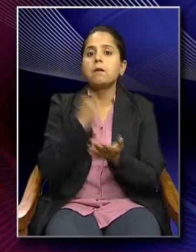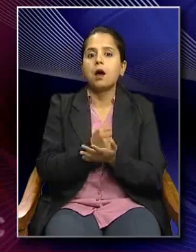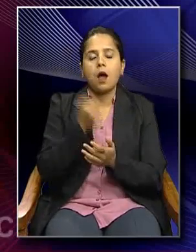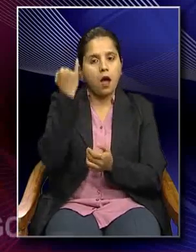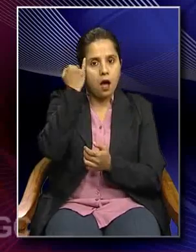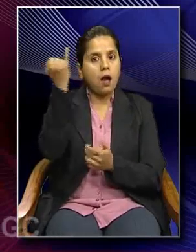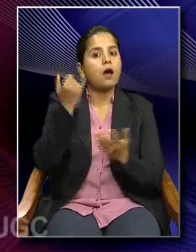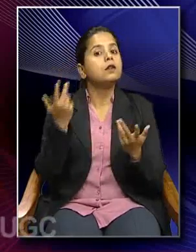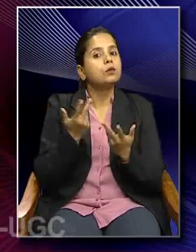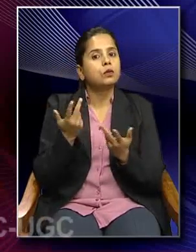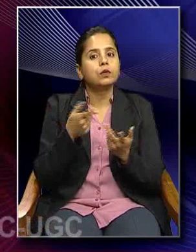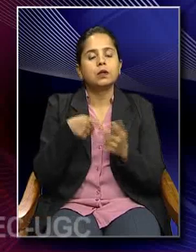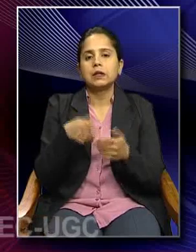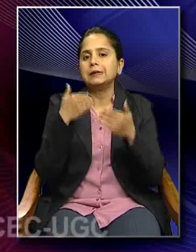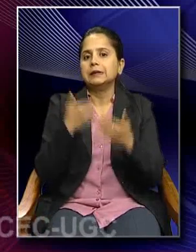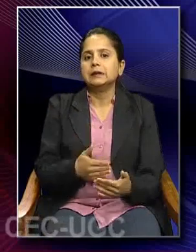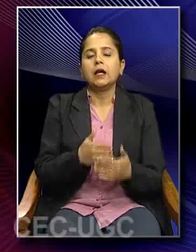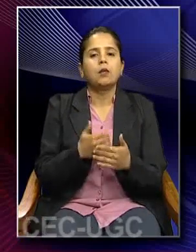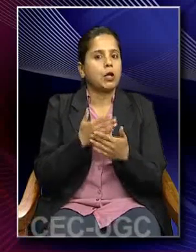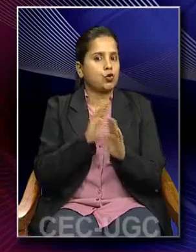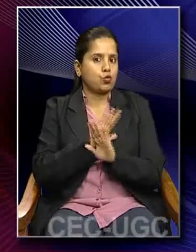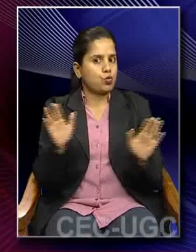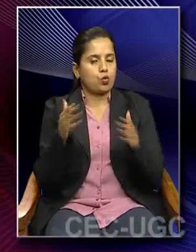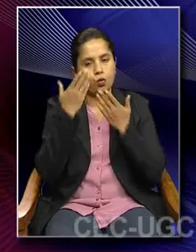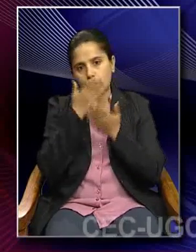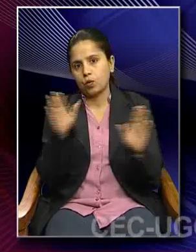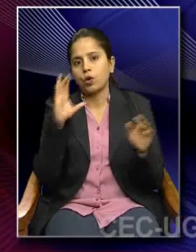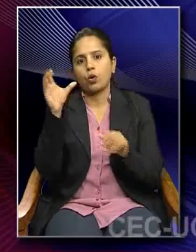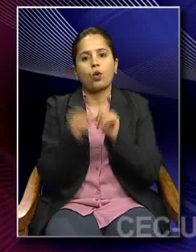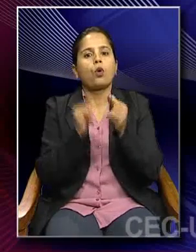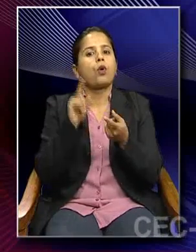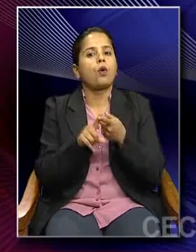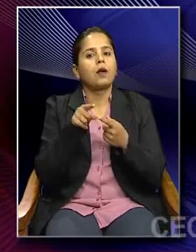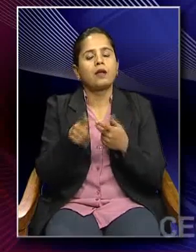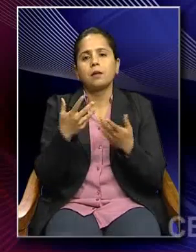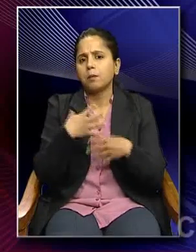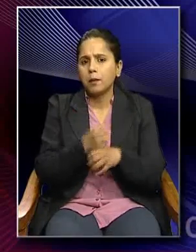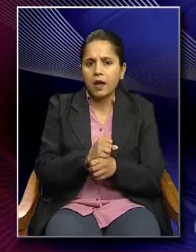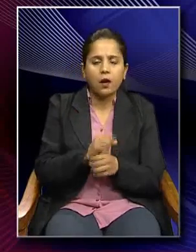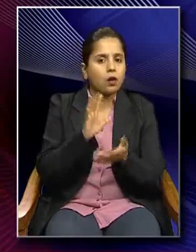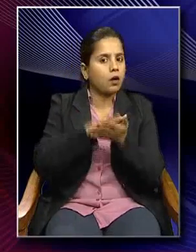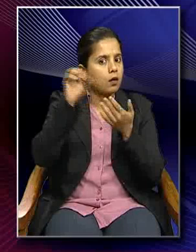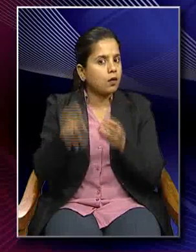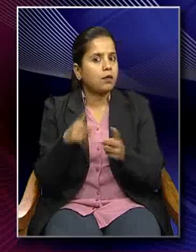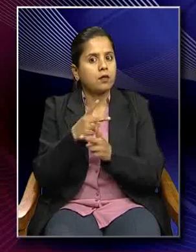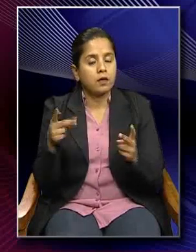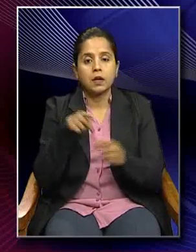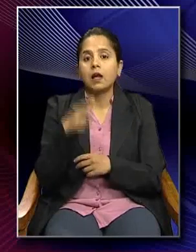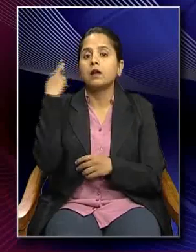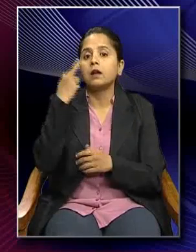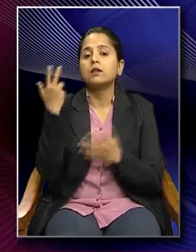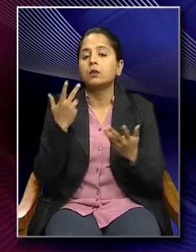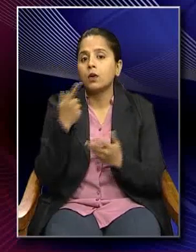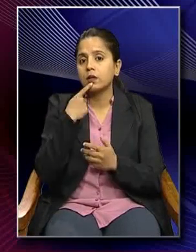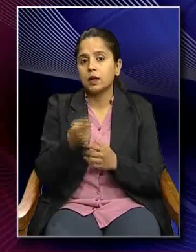idea of an unlimited cause which is beyond creation and destruction, and that cause is